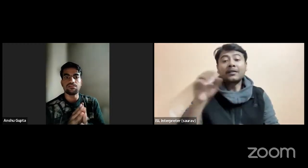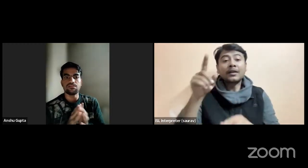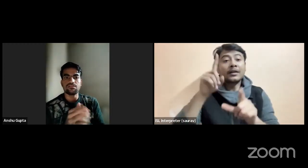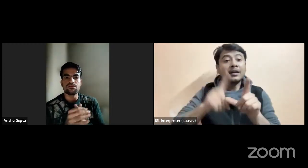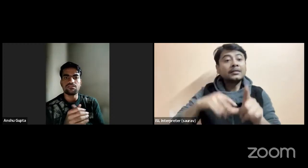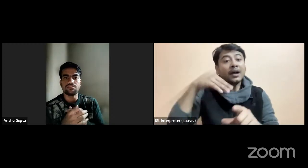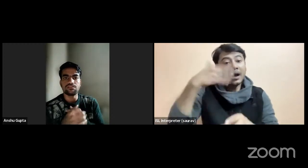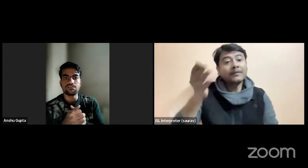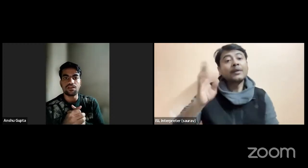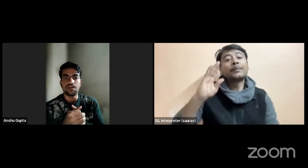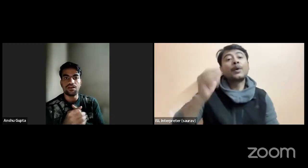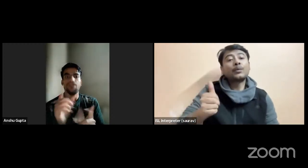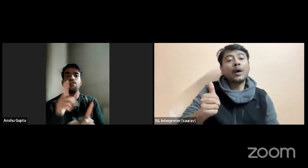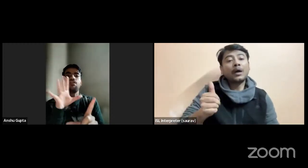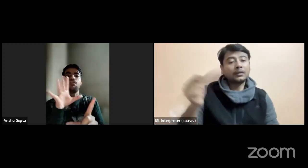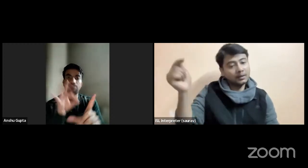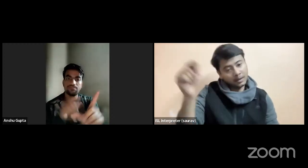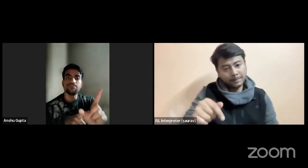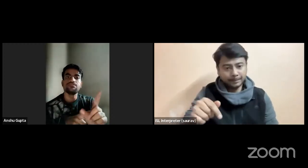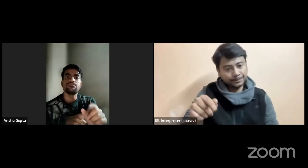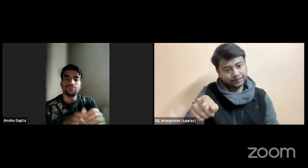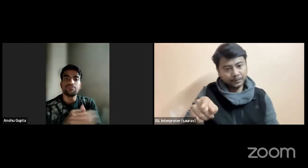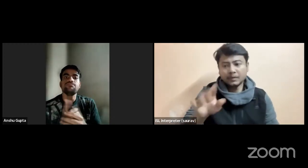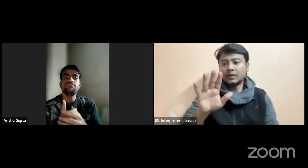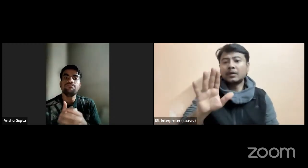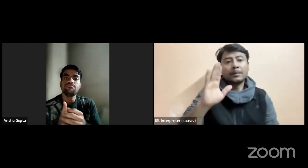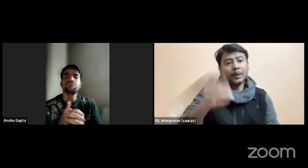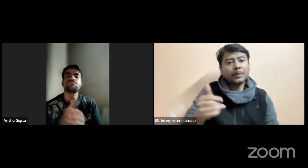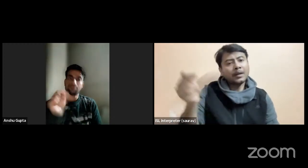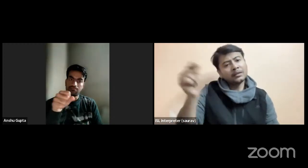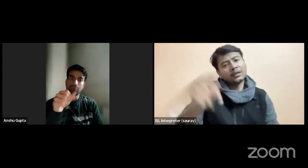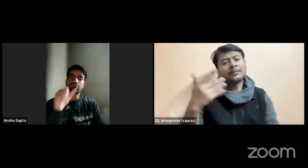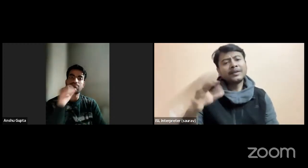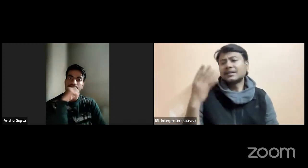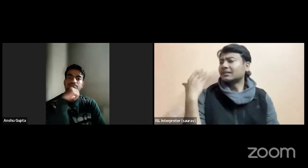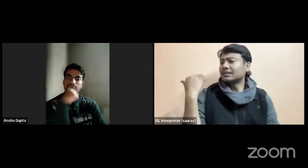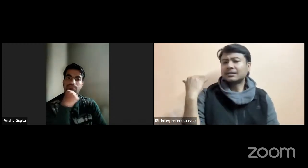It has already happened. So Srila Prabhupada will not come again.